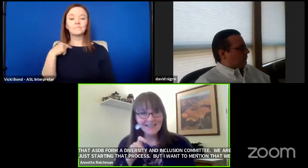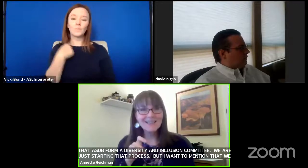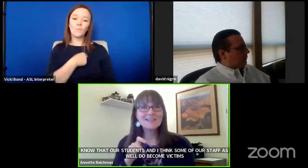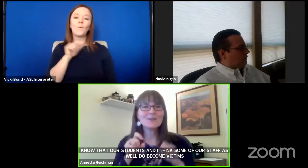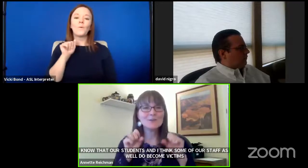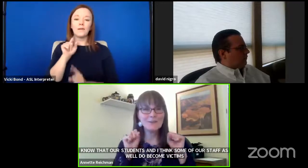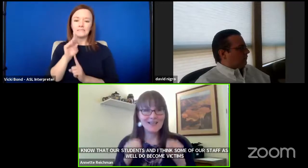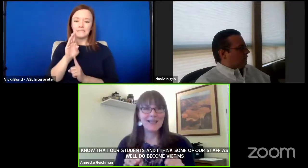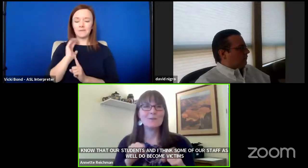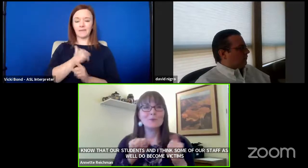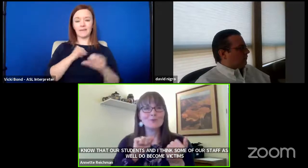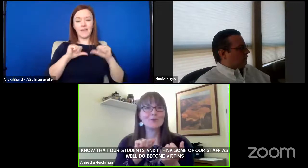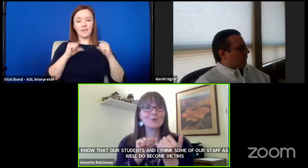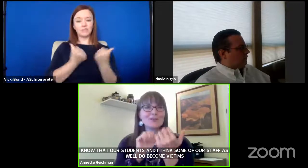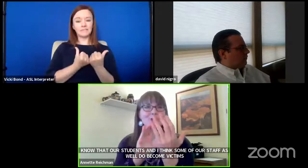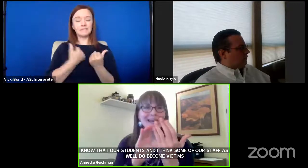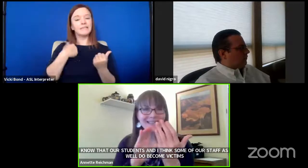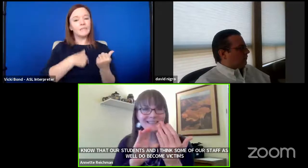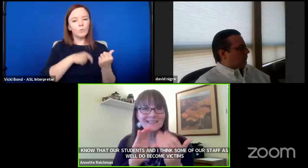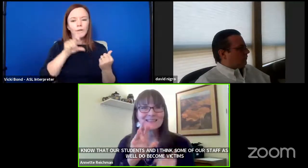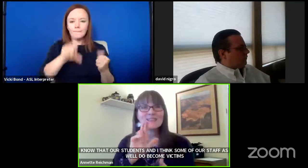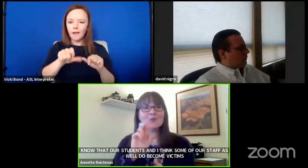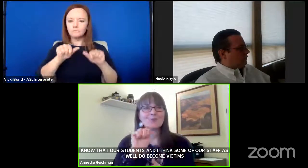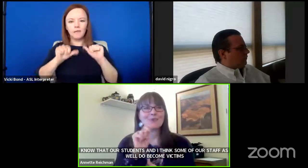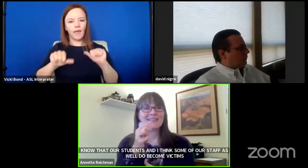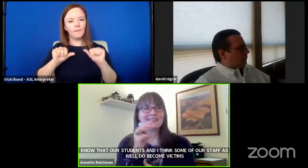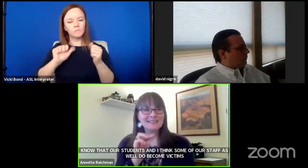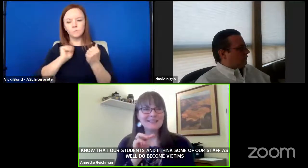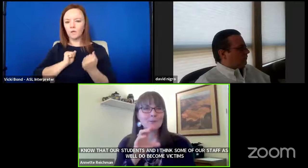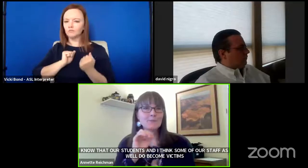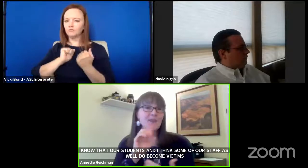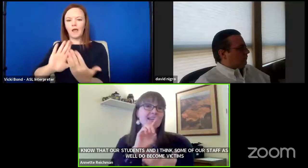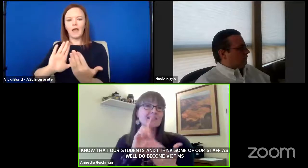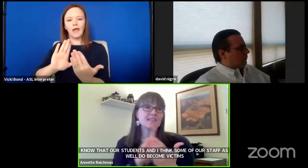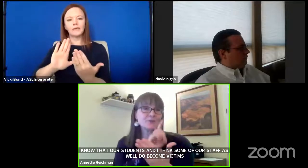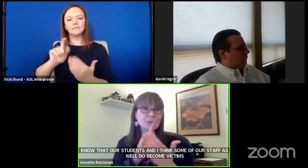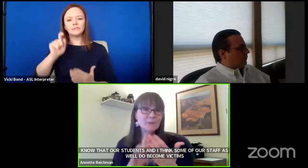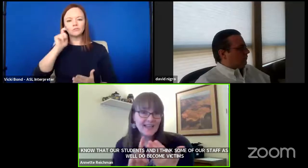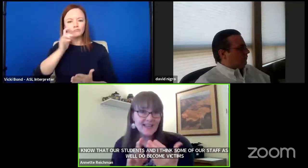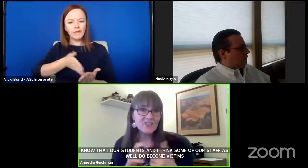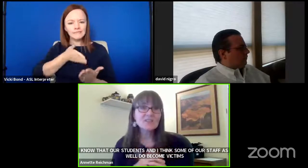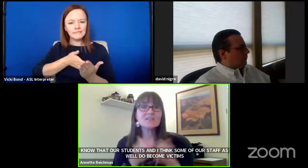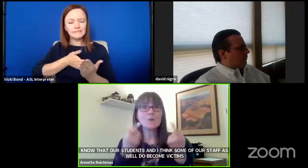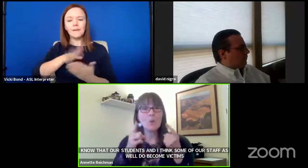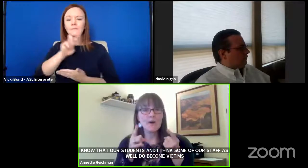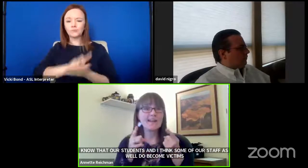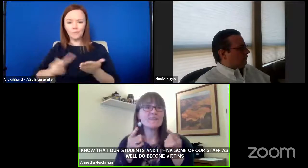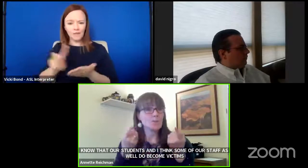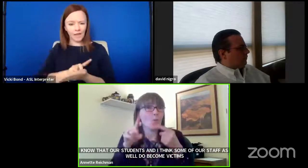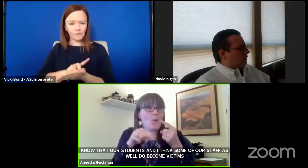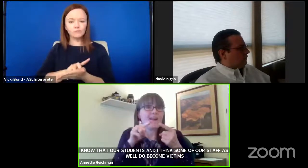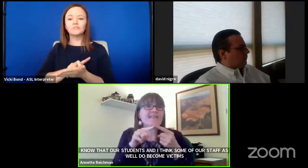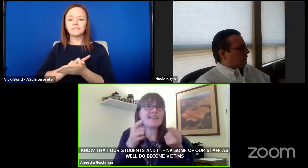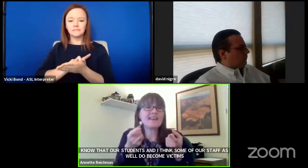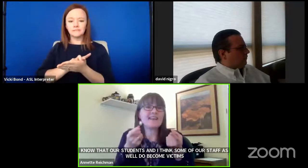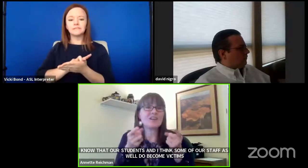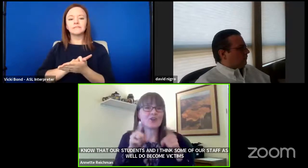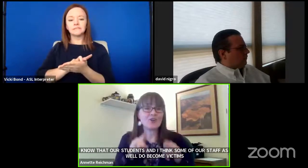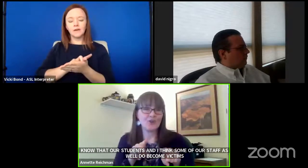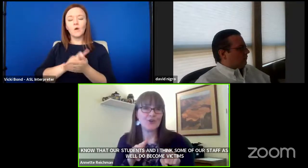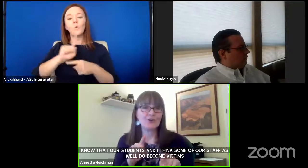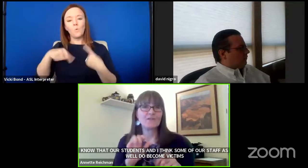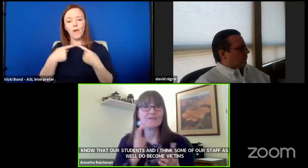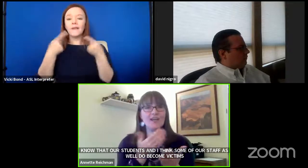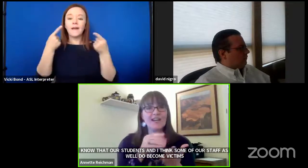we need to be able to address racism and discrimination when